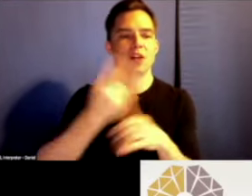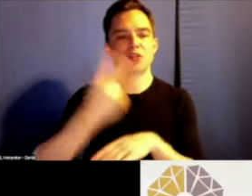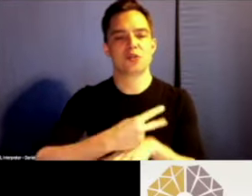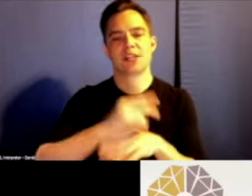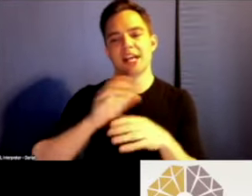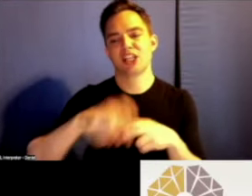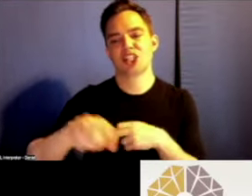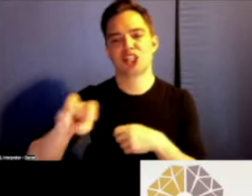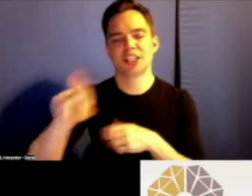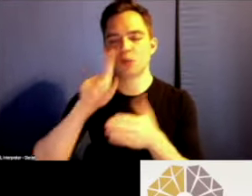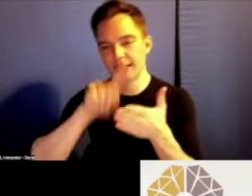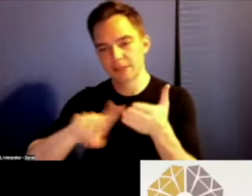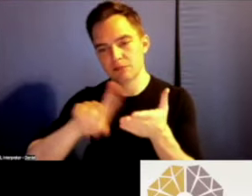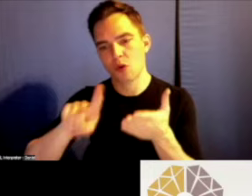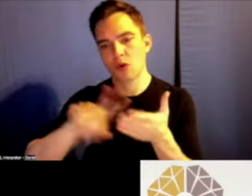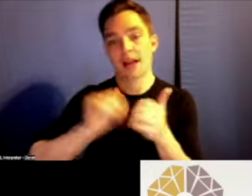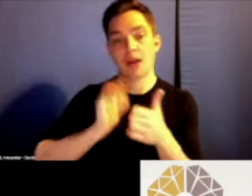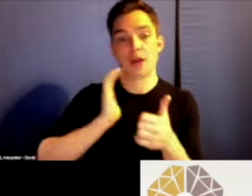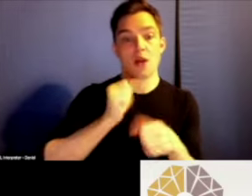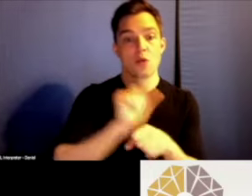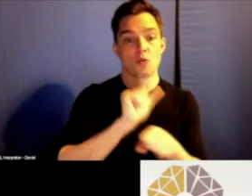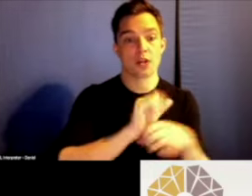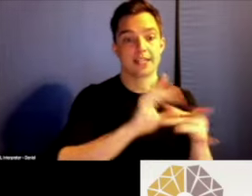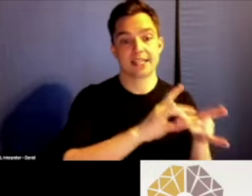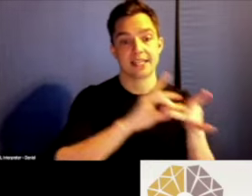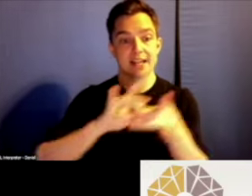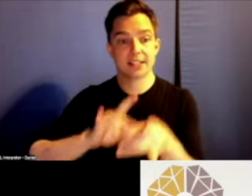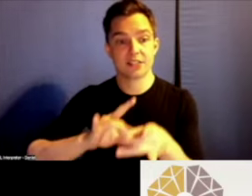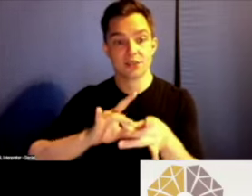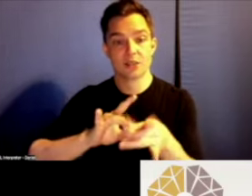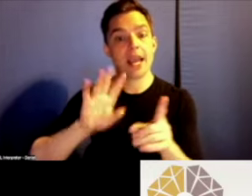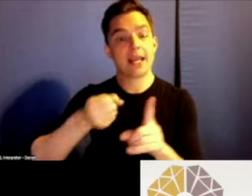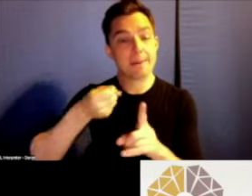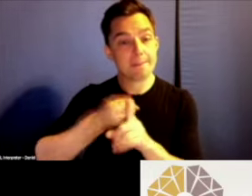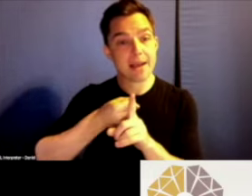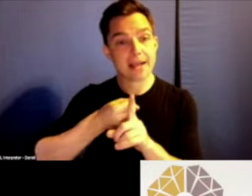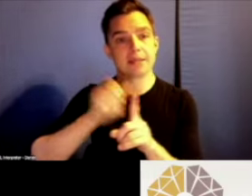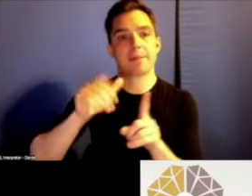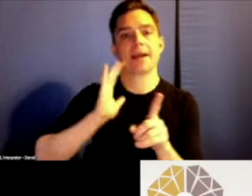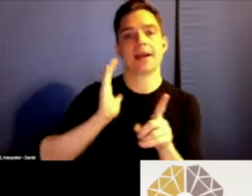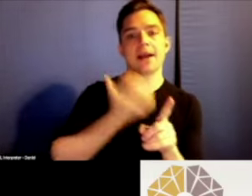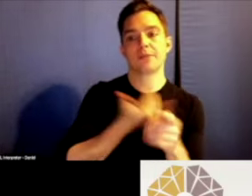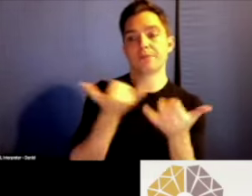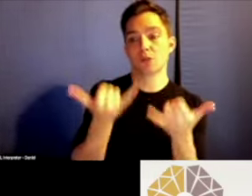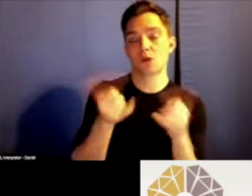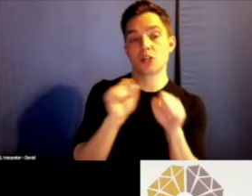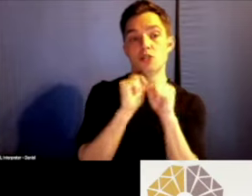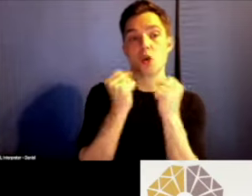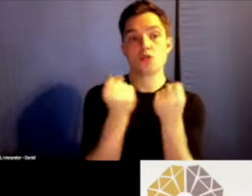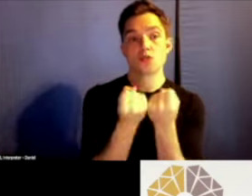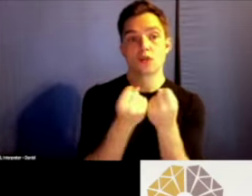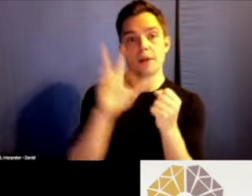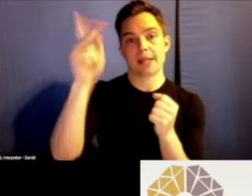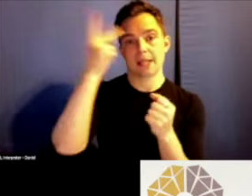to explore how our work is connected to and impacted by our current social and